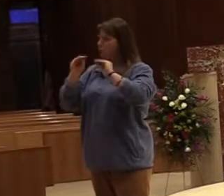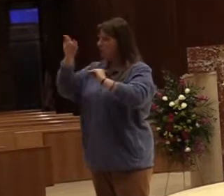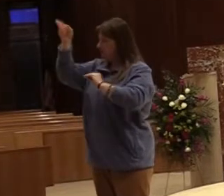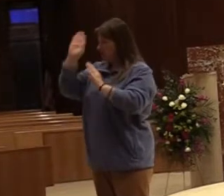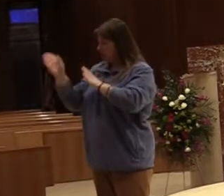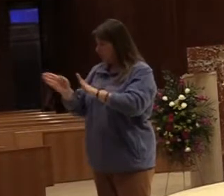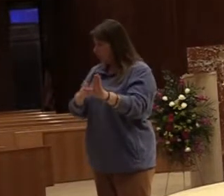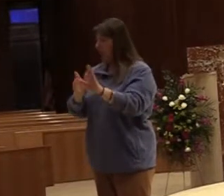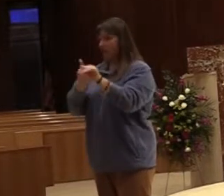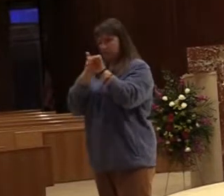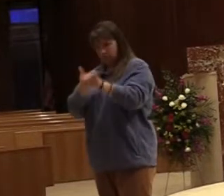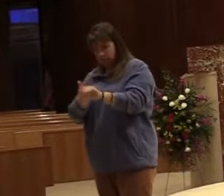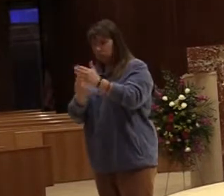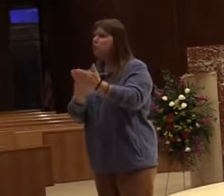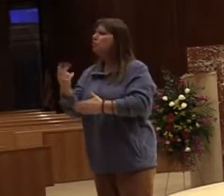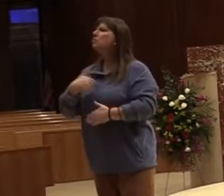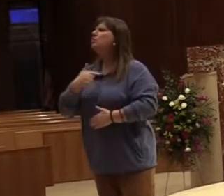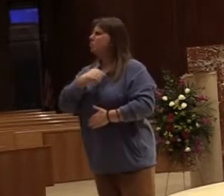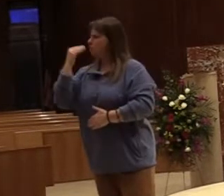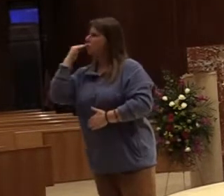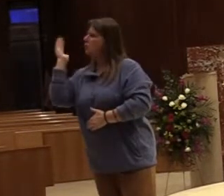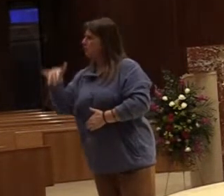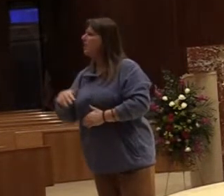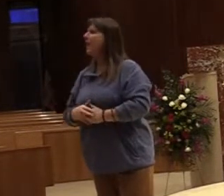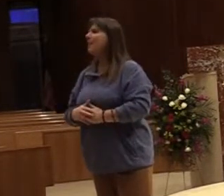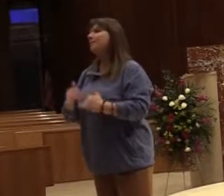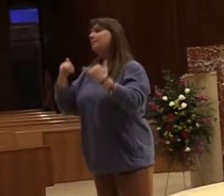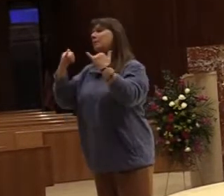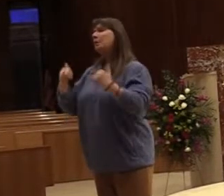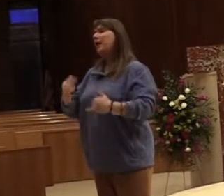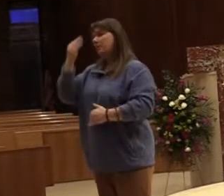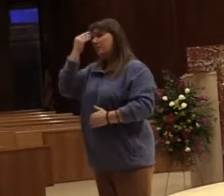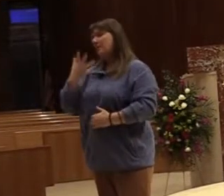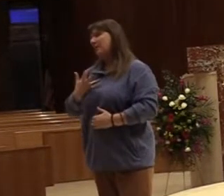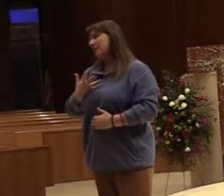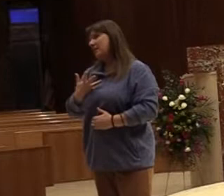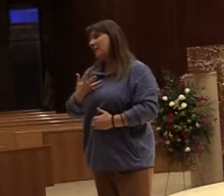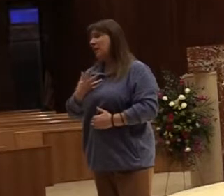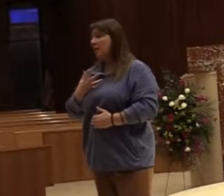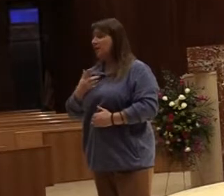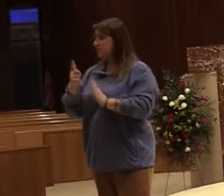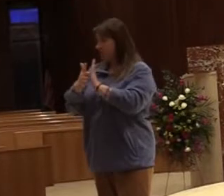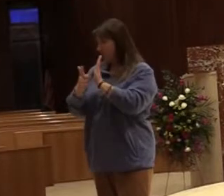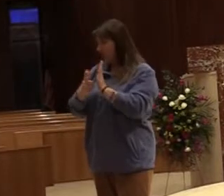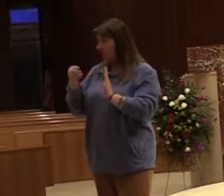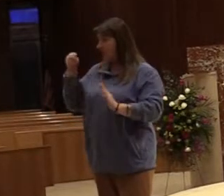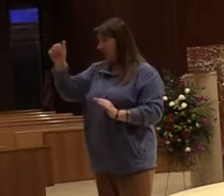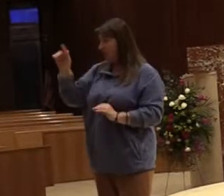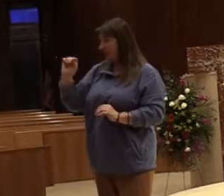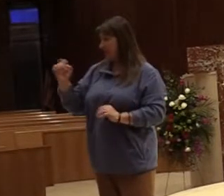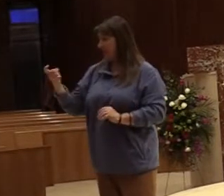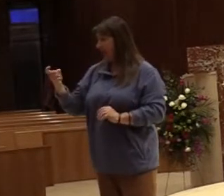accordance with the truth. Is it lawful for us to pay tribute to Caesar or not?"